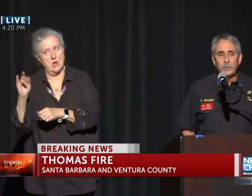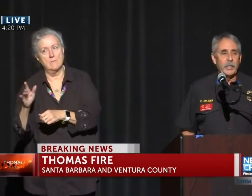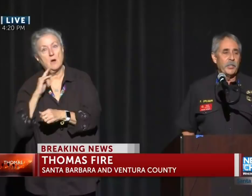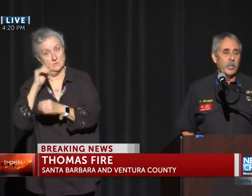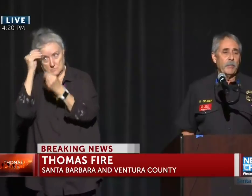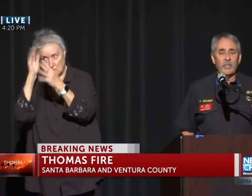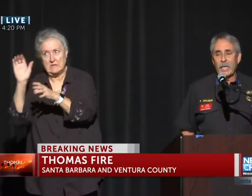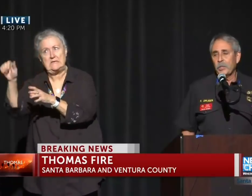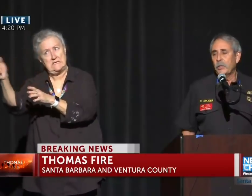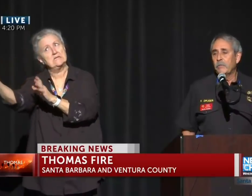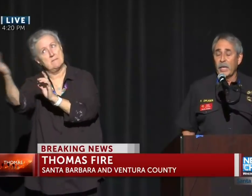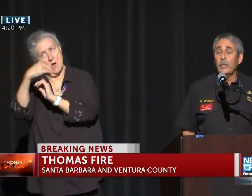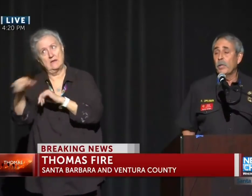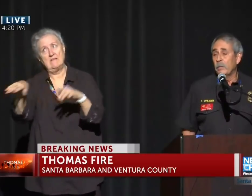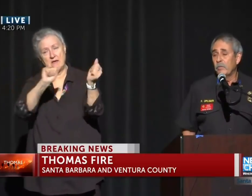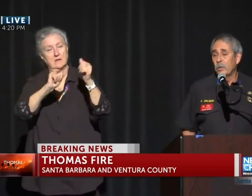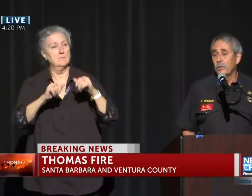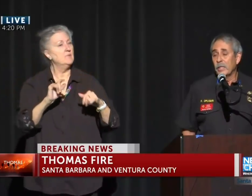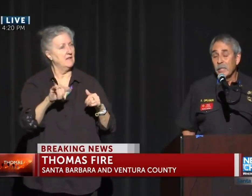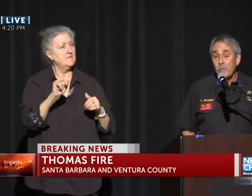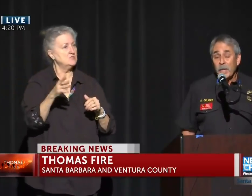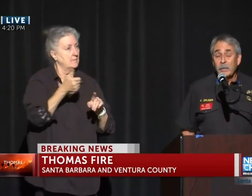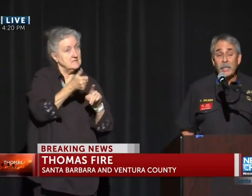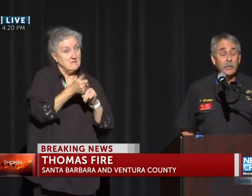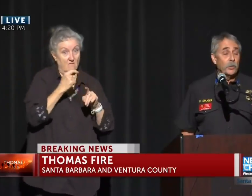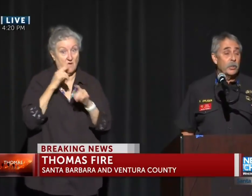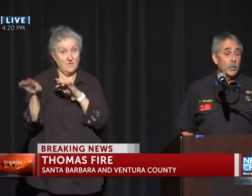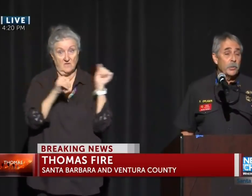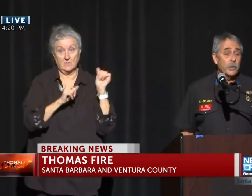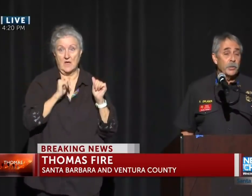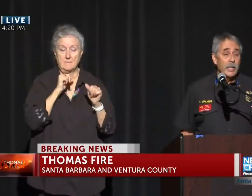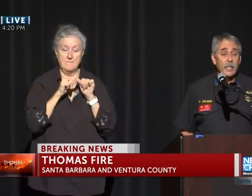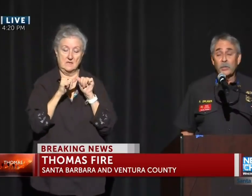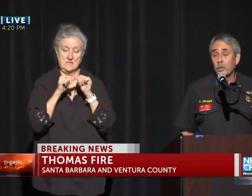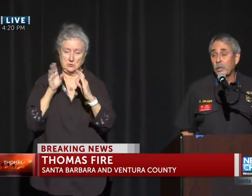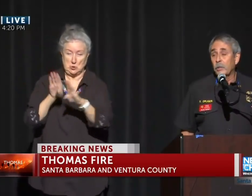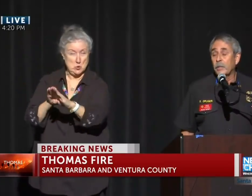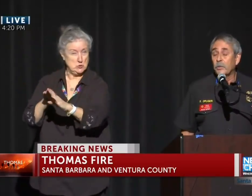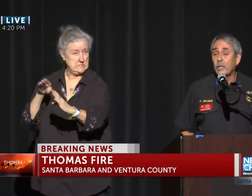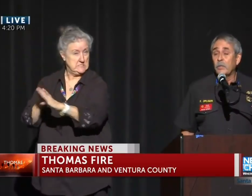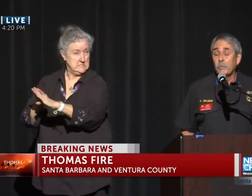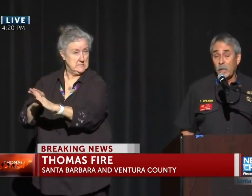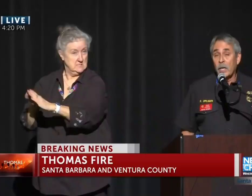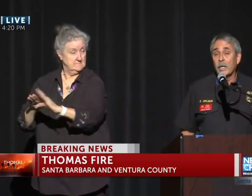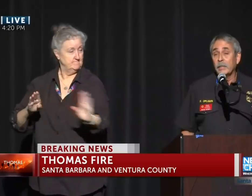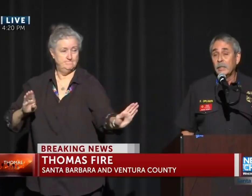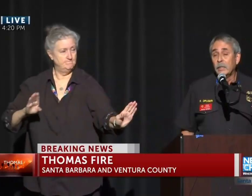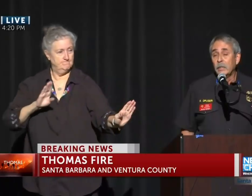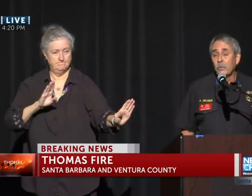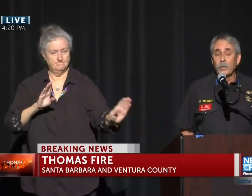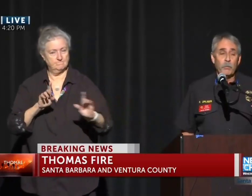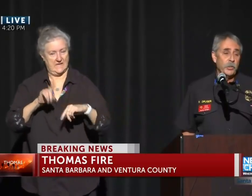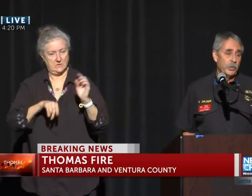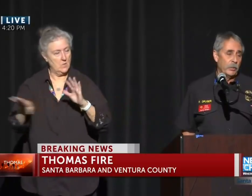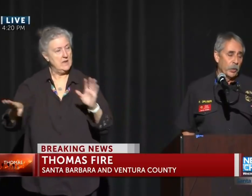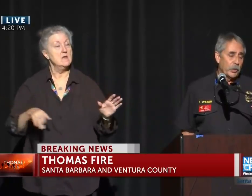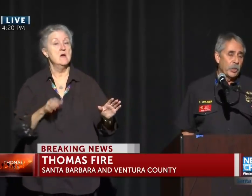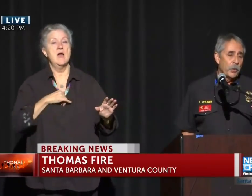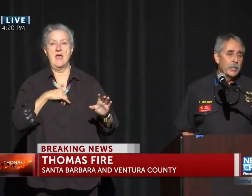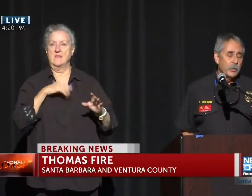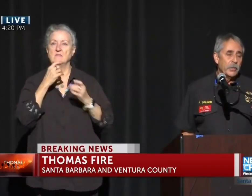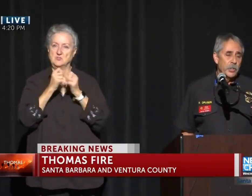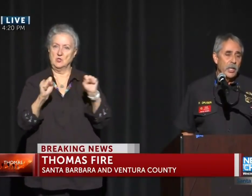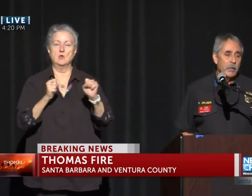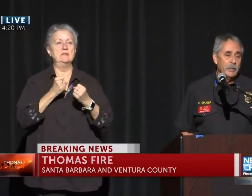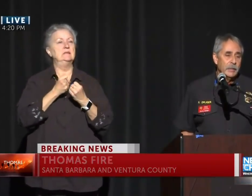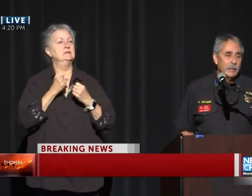notification, but that job of actually evacuating folks and then maintaining those closures and the security and safety behind when our emergency